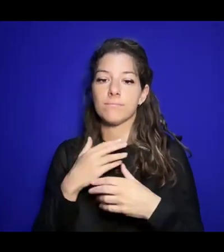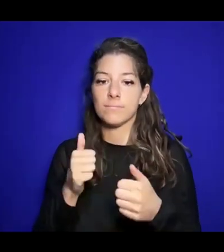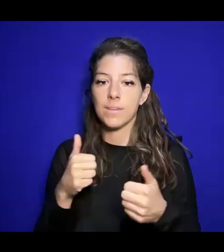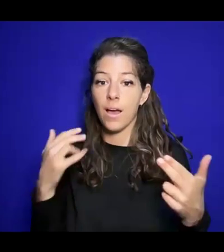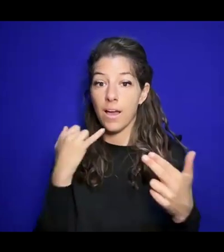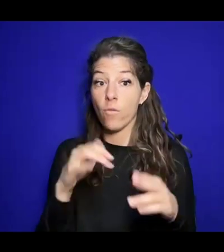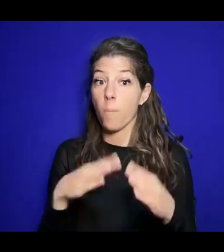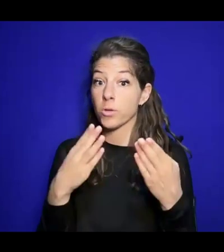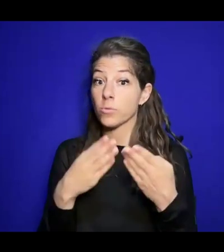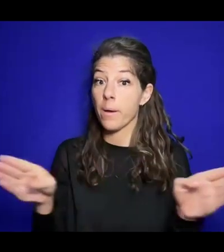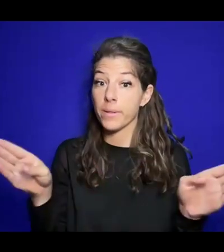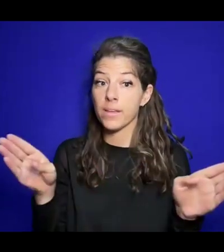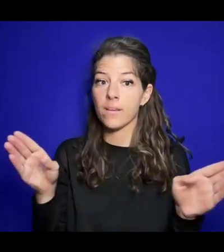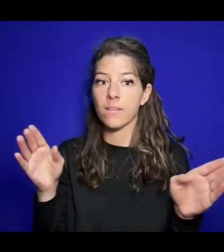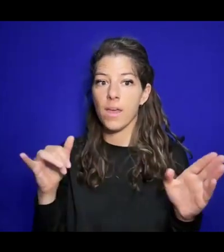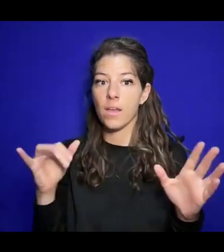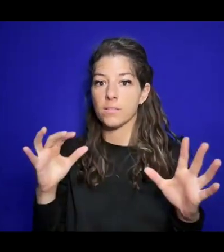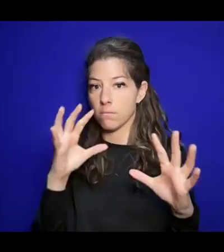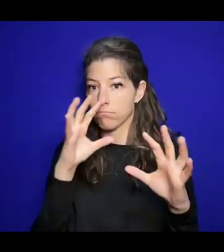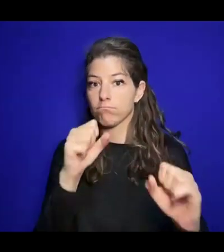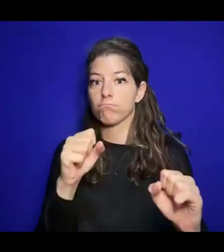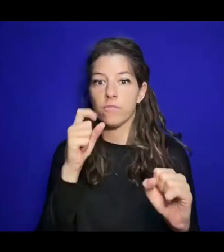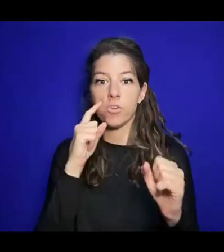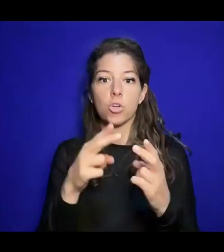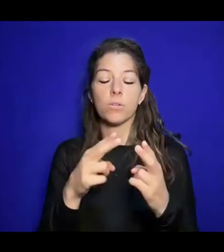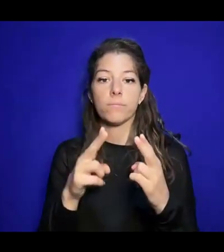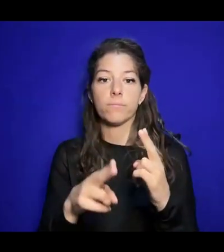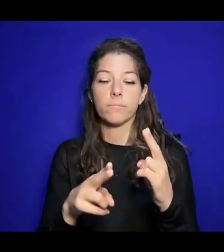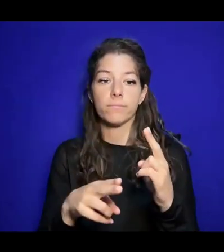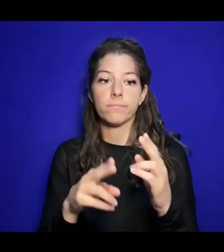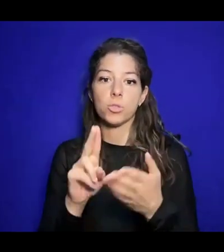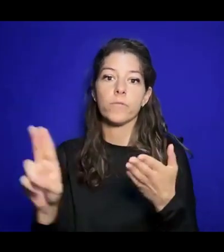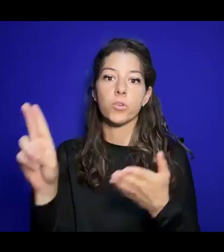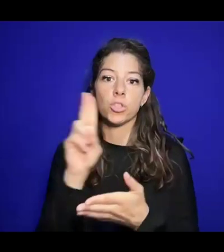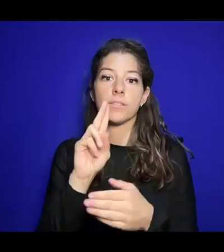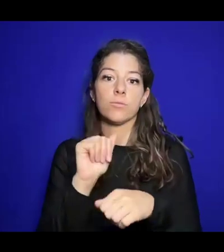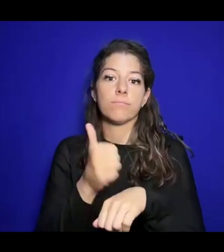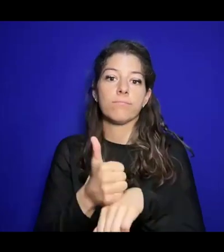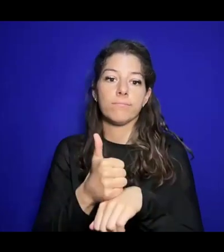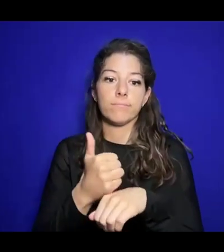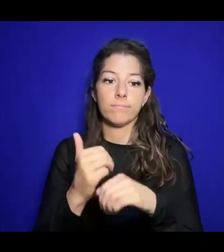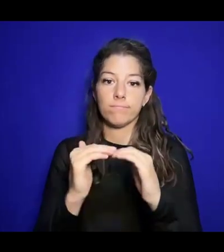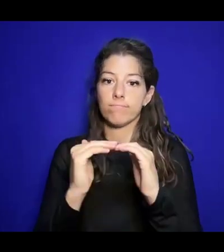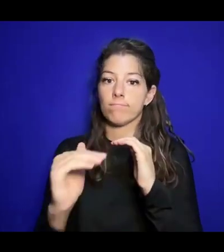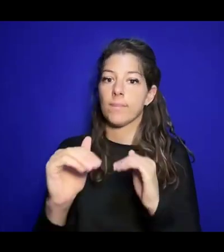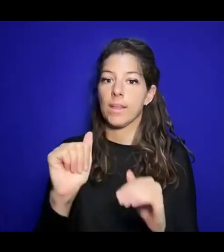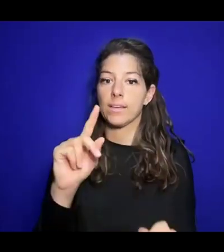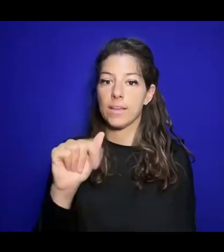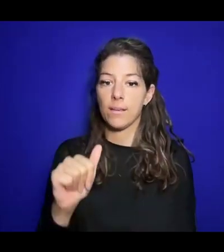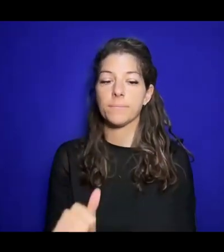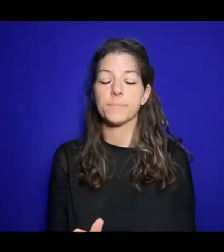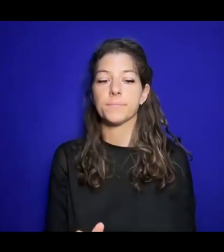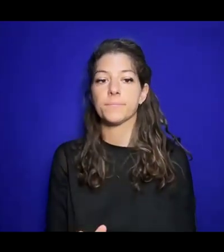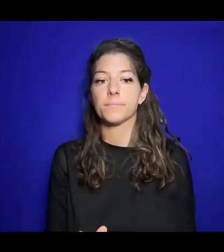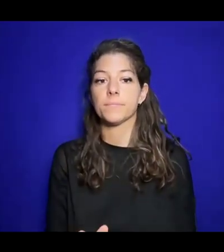to the public, that might be a draw for the university to put some, or the college to put some money into that.